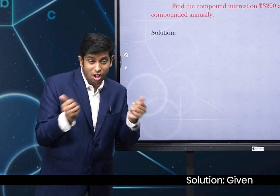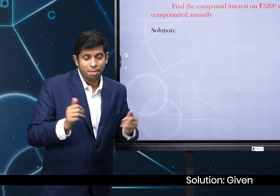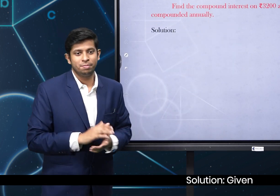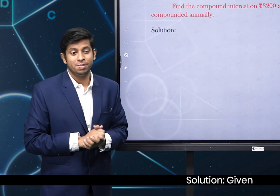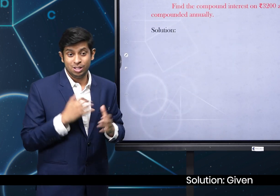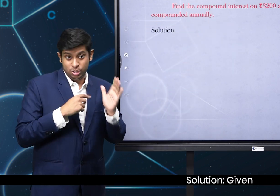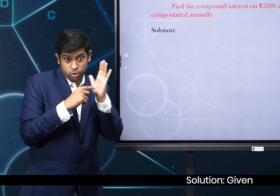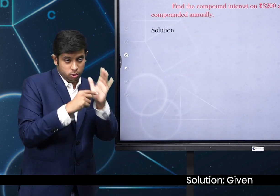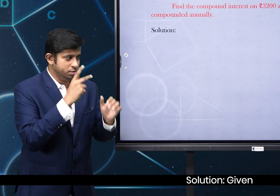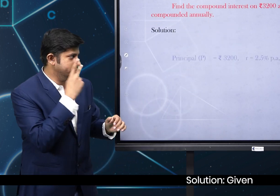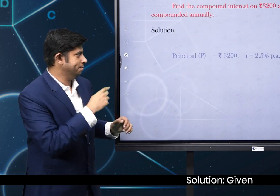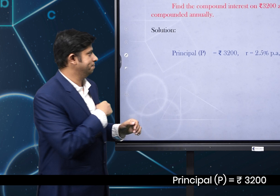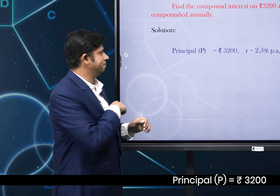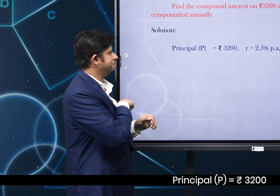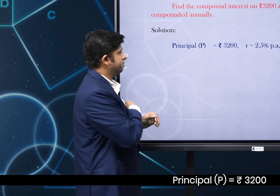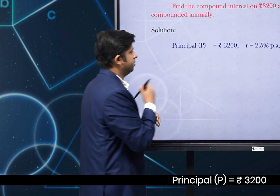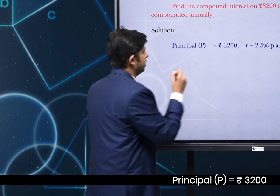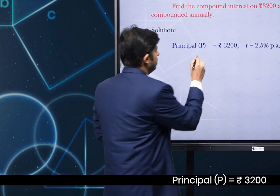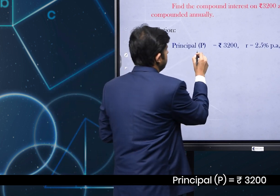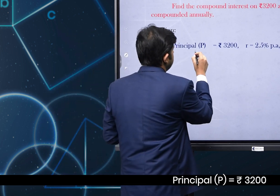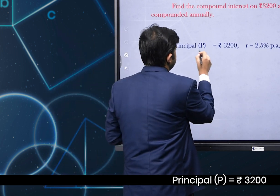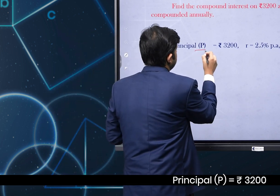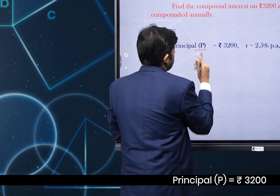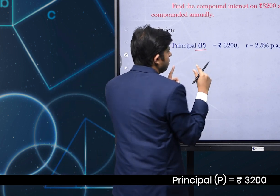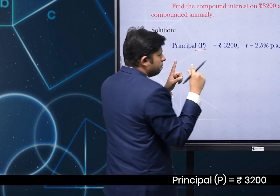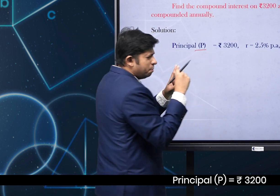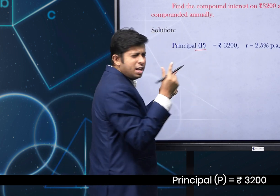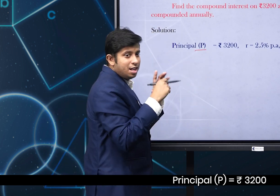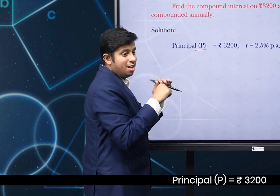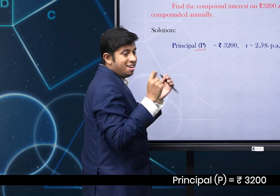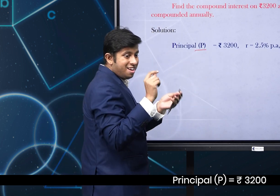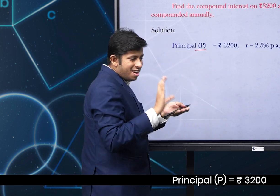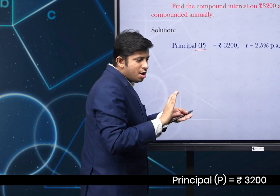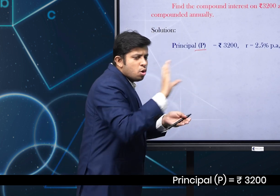Solution: given principal P is equal to rupees 3,200.